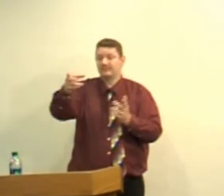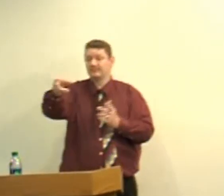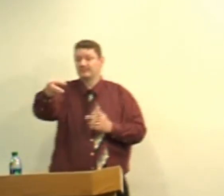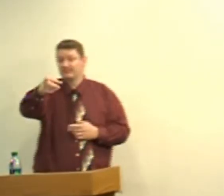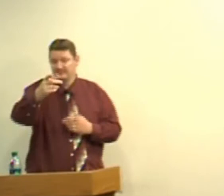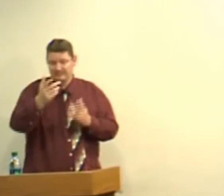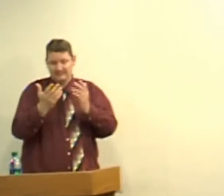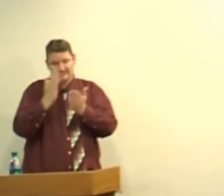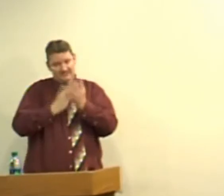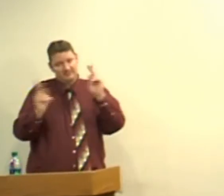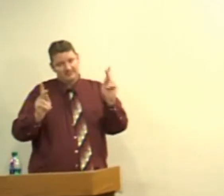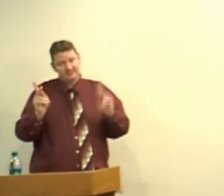So this speaks to shame.